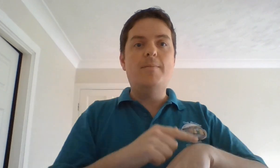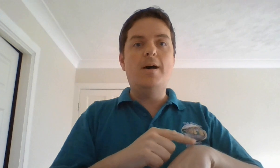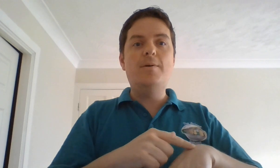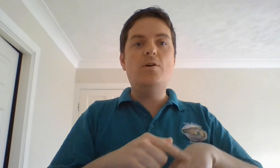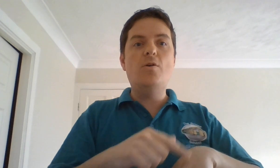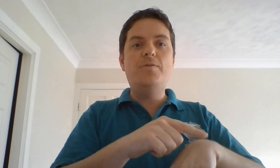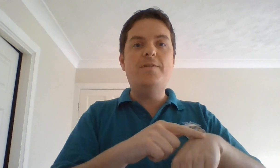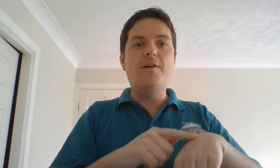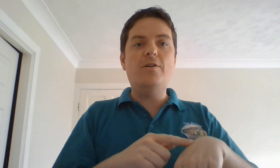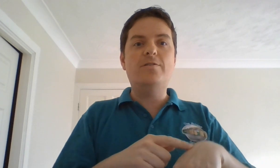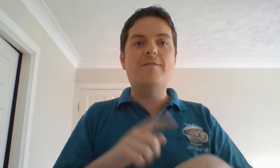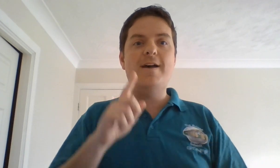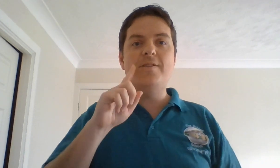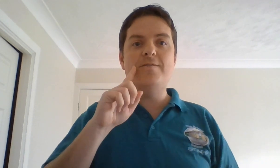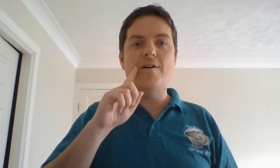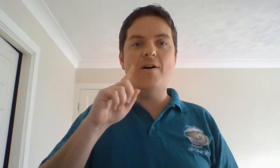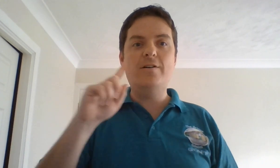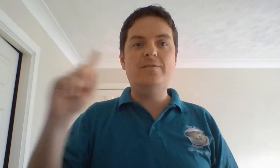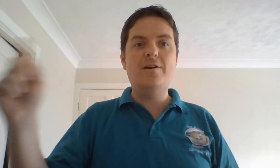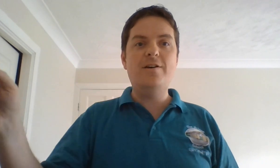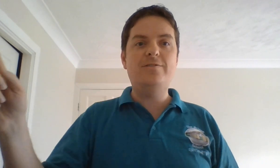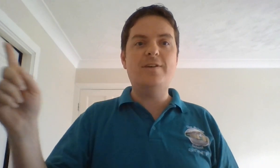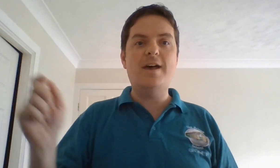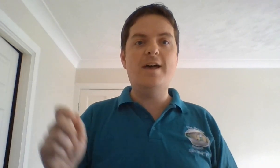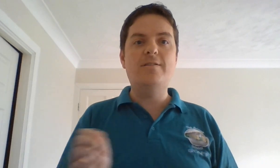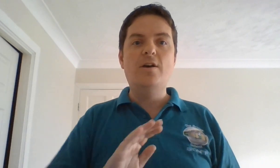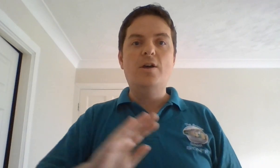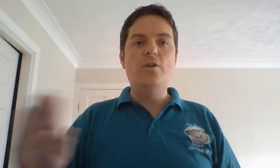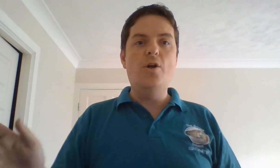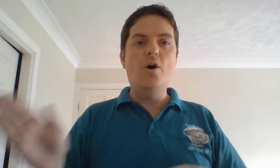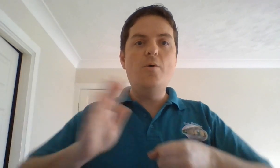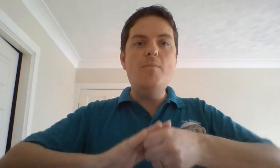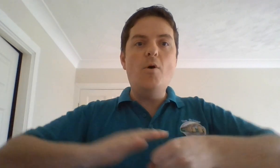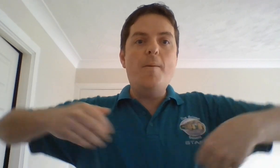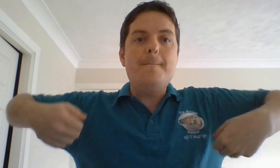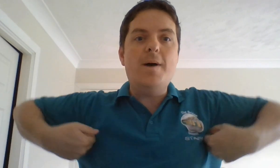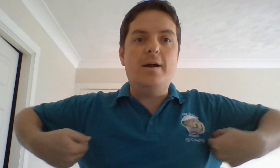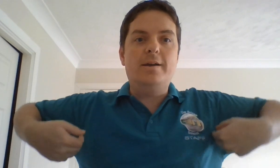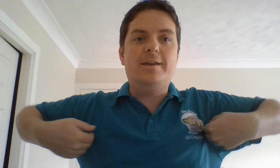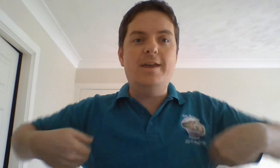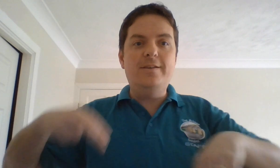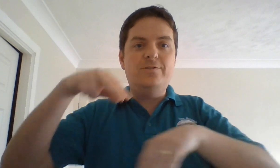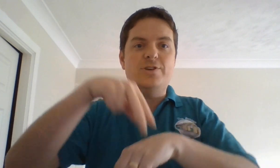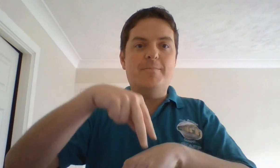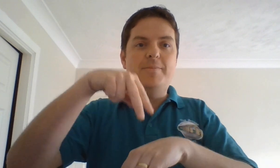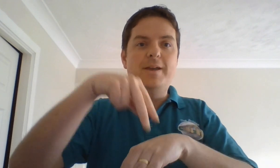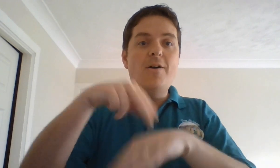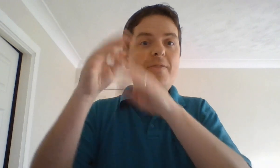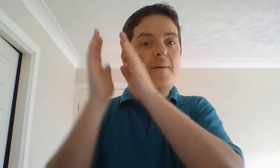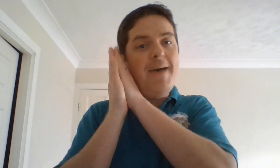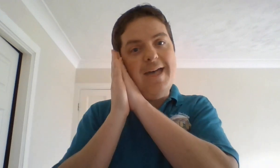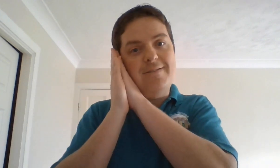Mama called the doctor and the doctor. said more monkeys jumping on the bed.